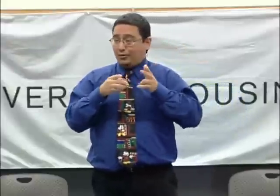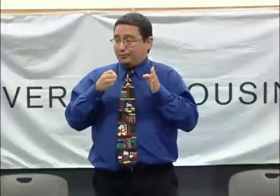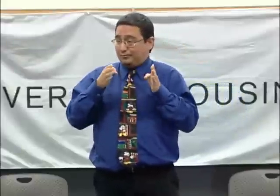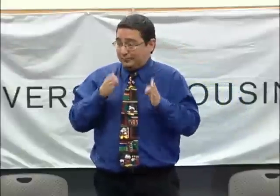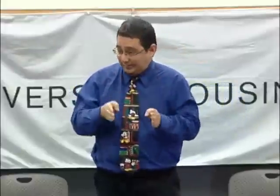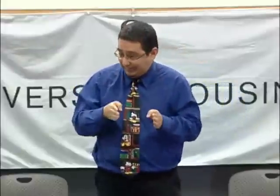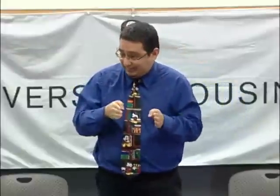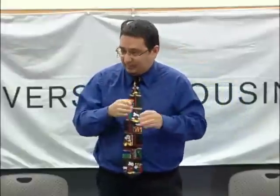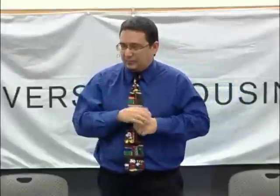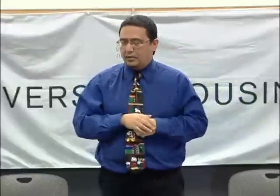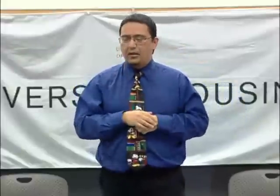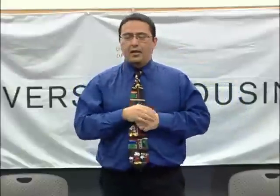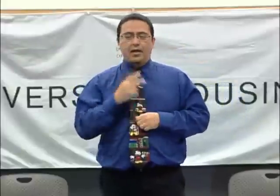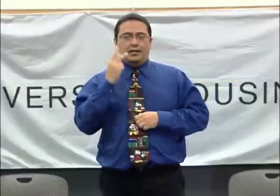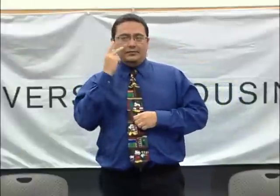The third person,